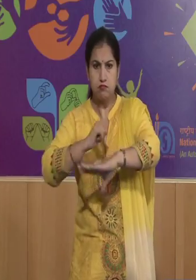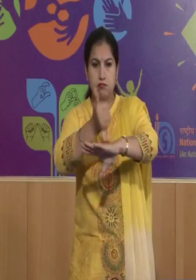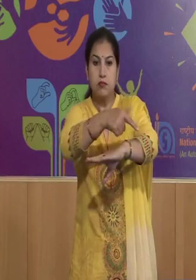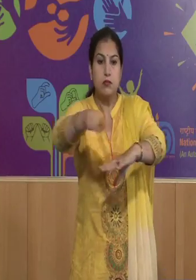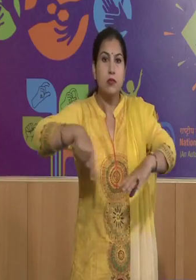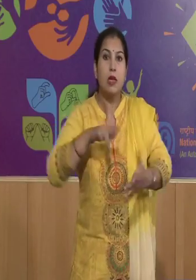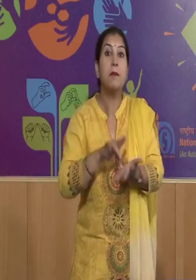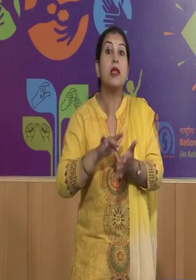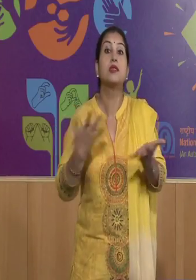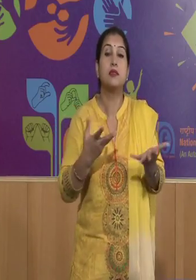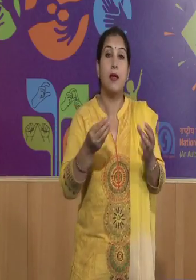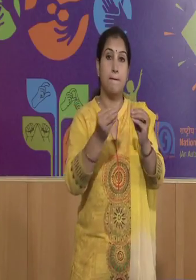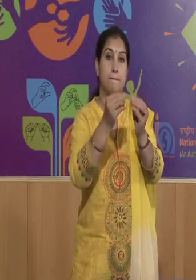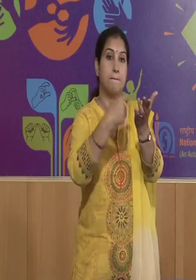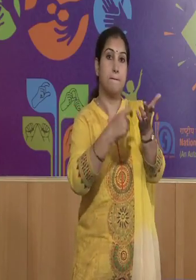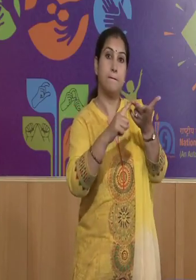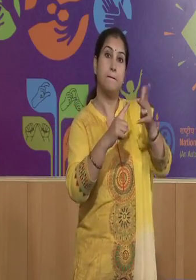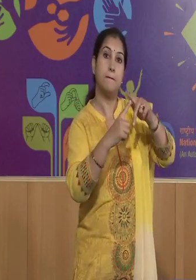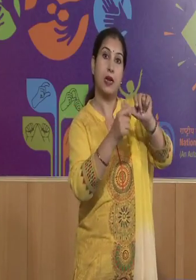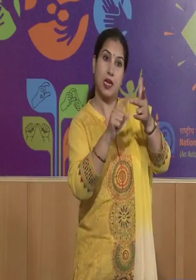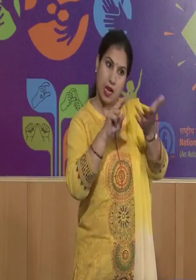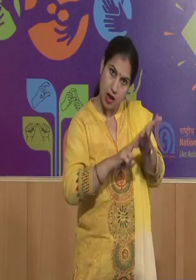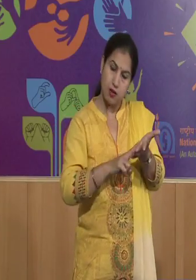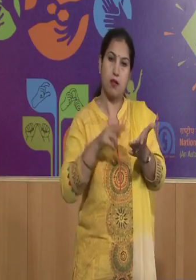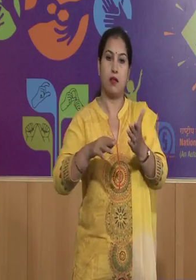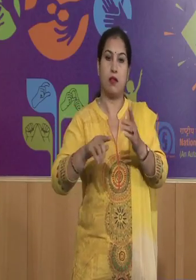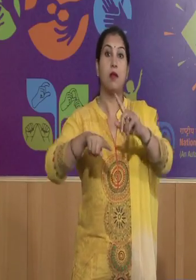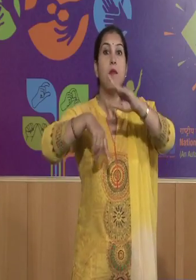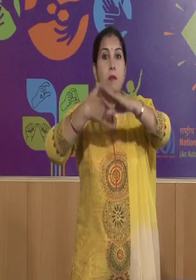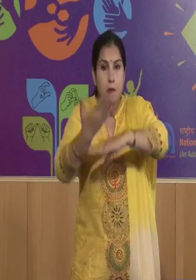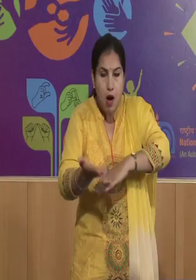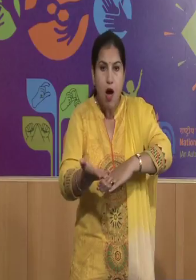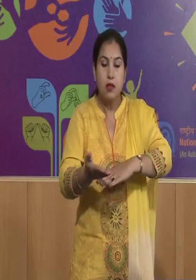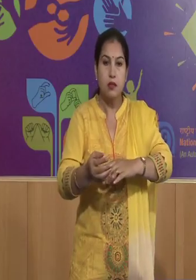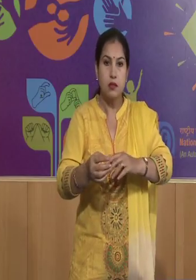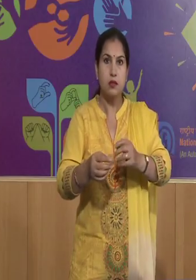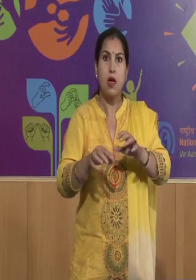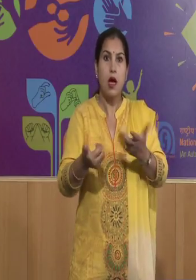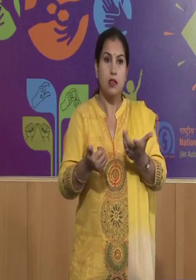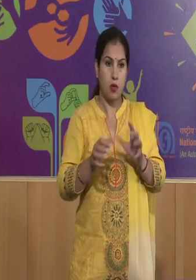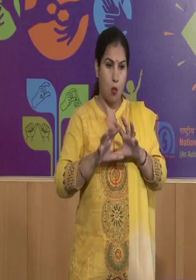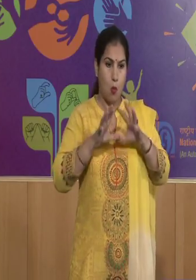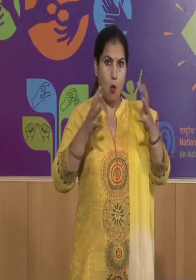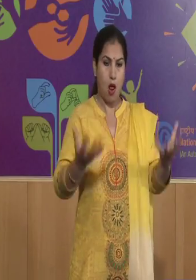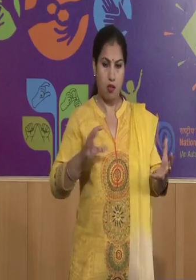Britain but later spread to other parts of the world also,